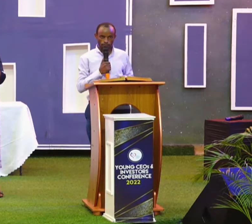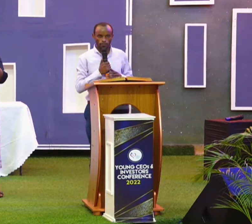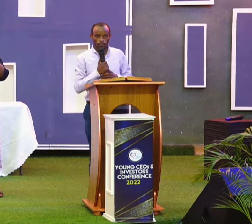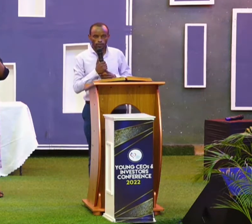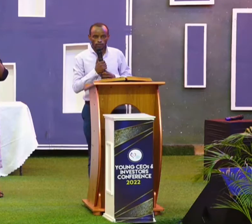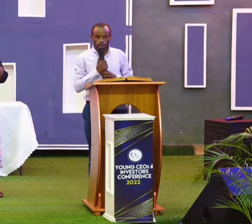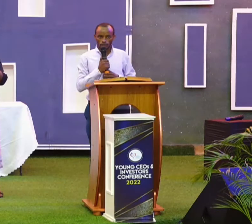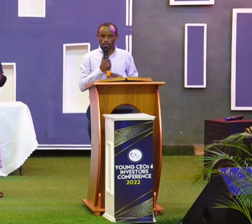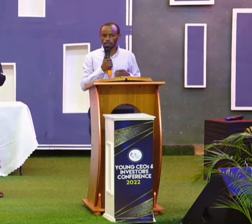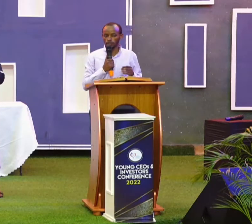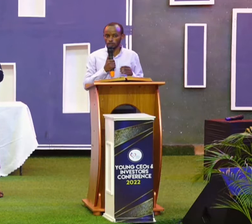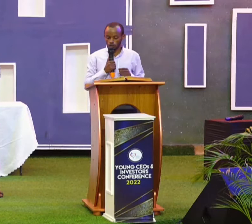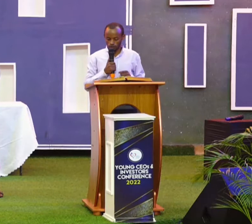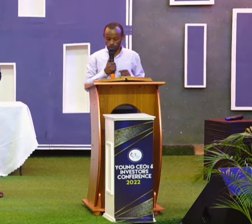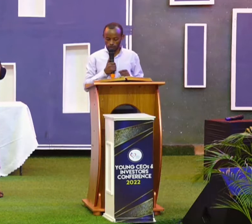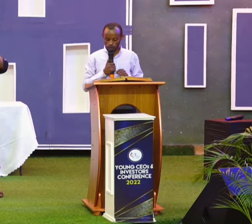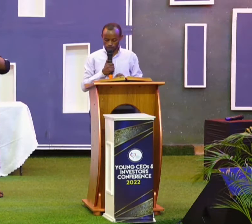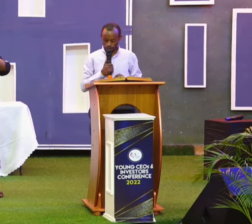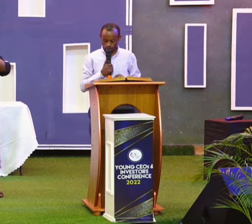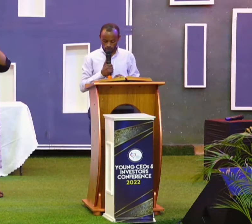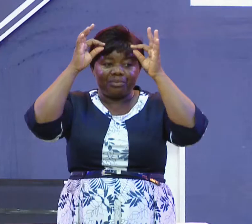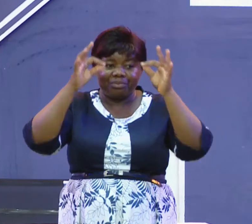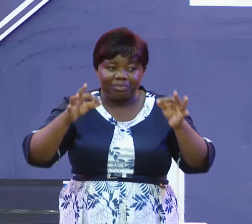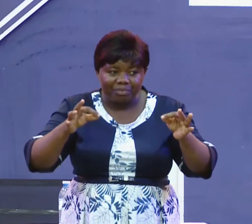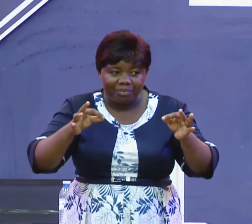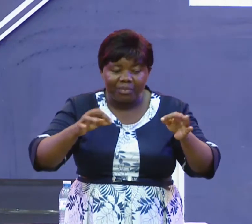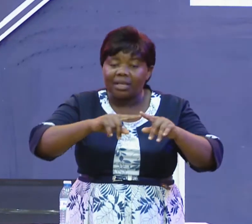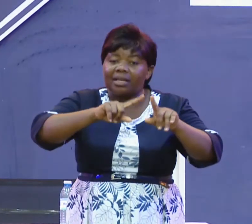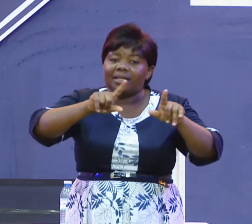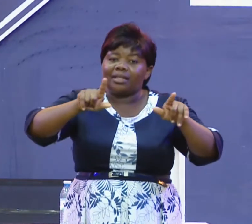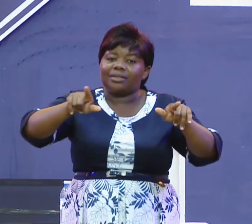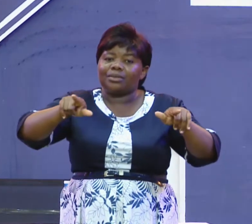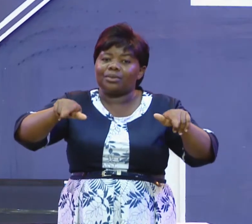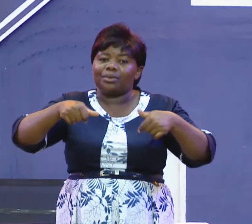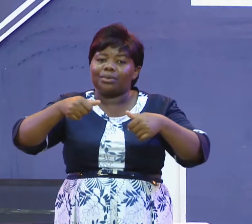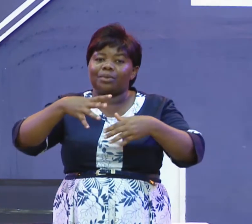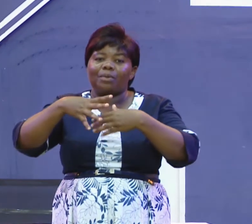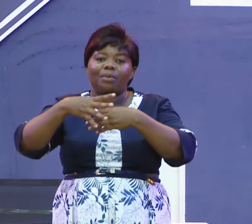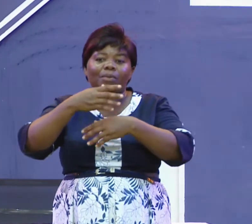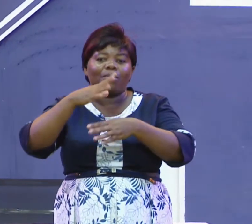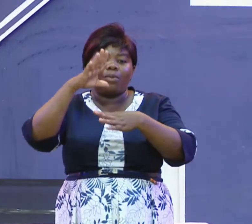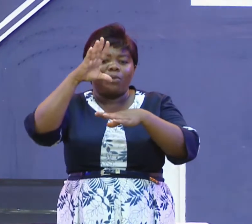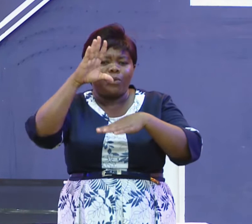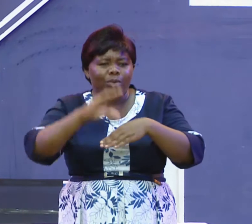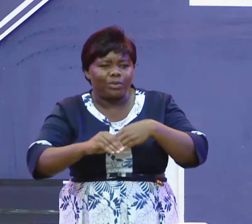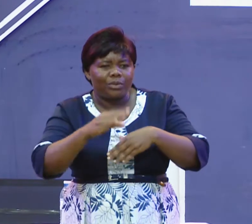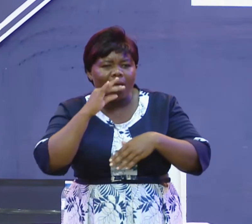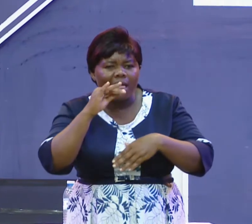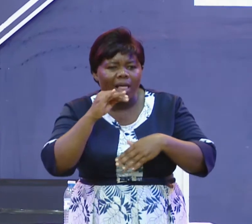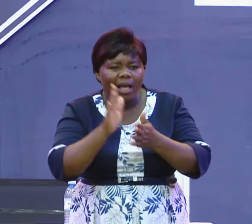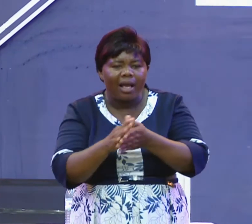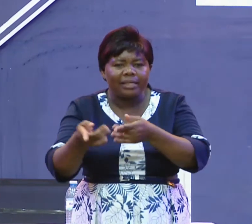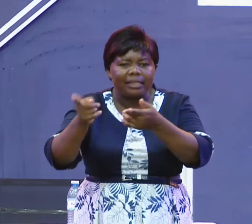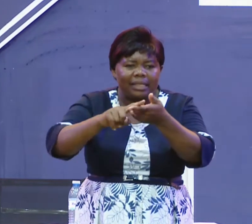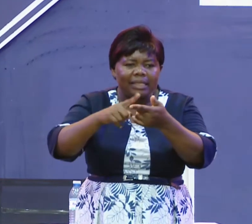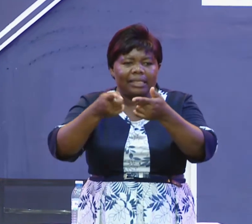nga tusazeewo. Let's leave this conference after making a decision. Tugenda kendeza ebigambo. We are going to reduce on our words. Tuongere ku kukola.